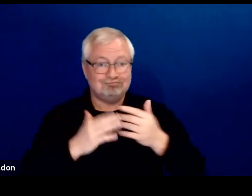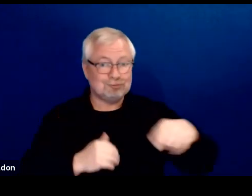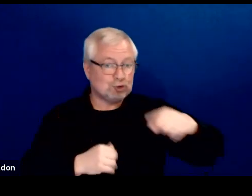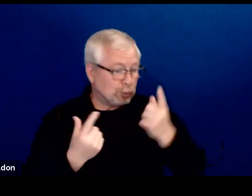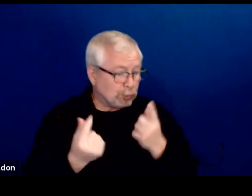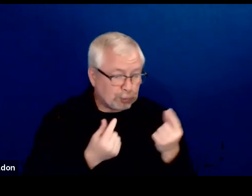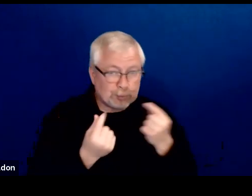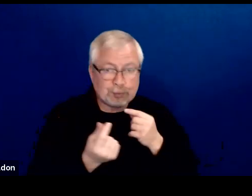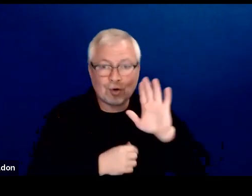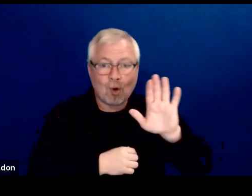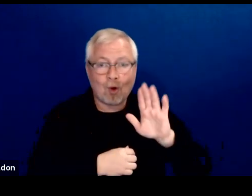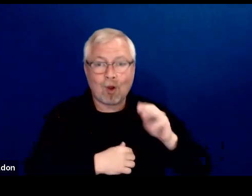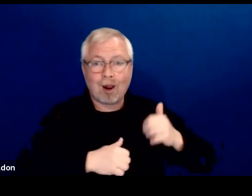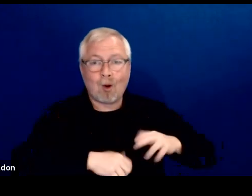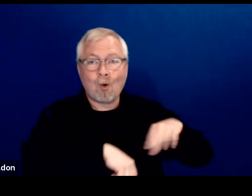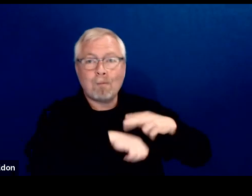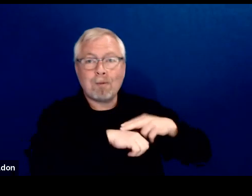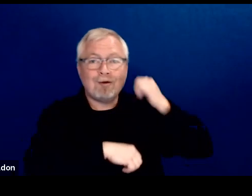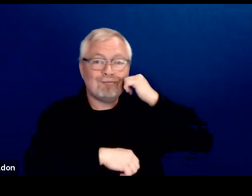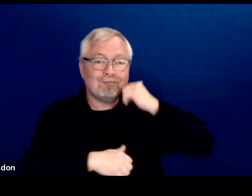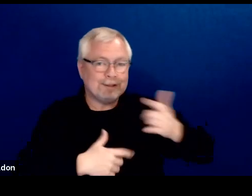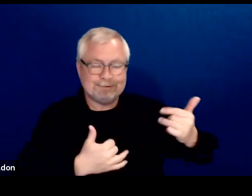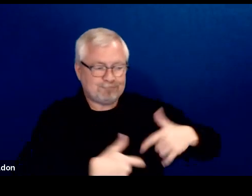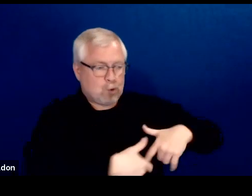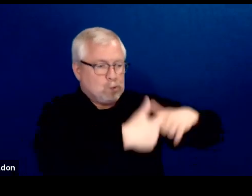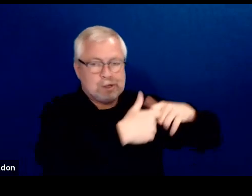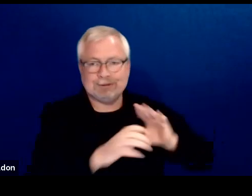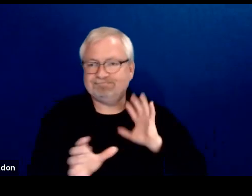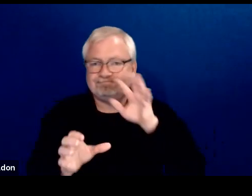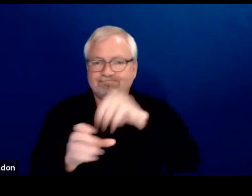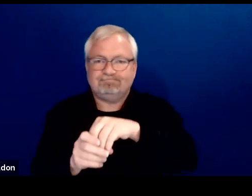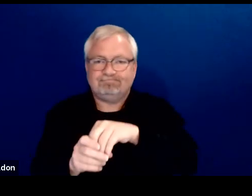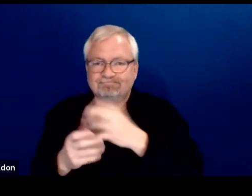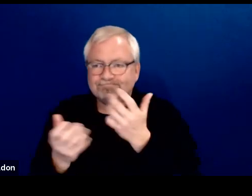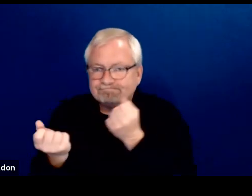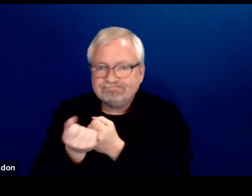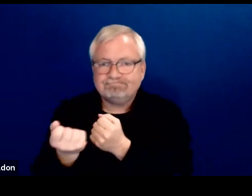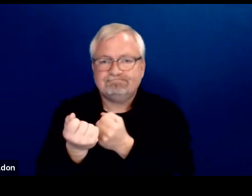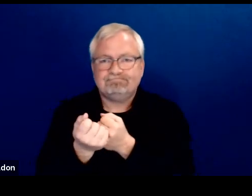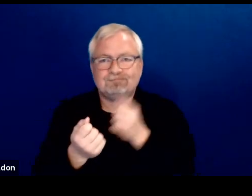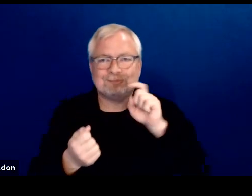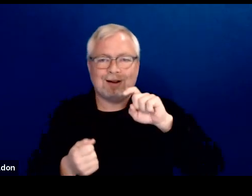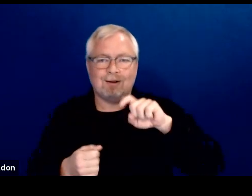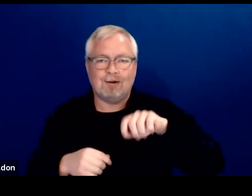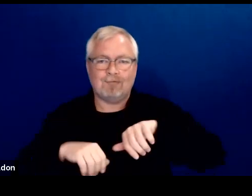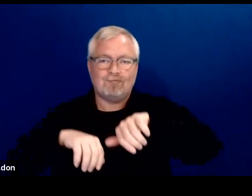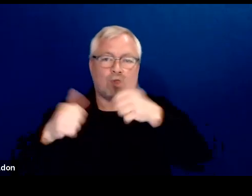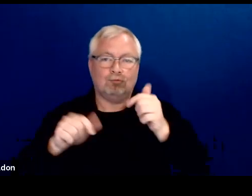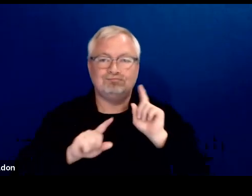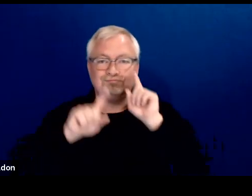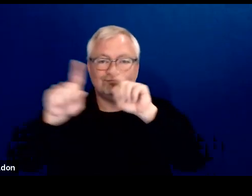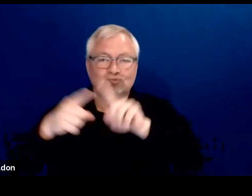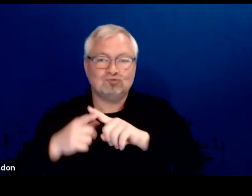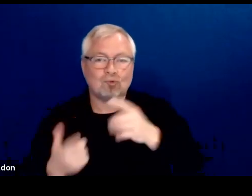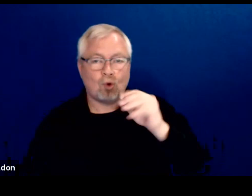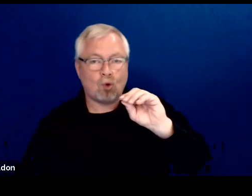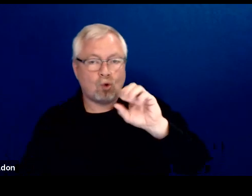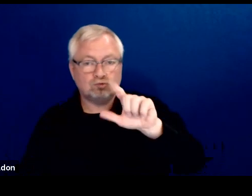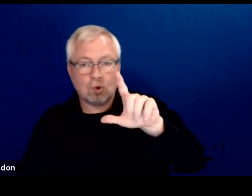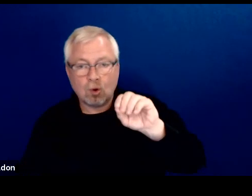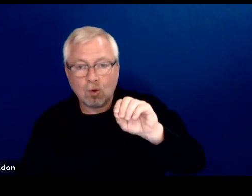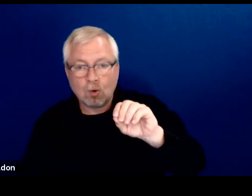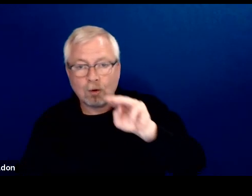needs of other people ahead of their own and reported for duty in Oslo today to help that town fight another Red River